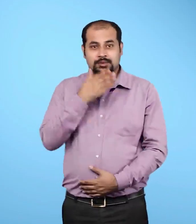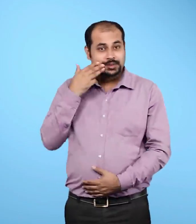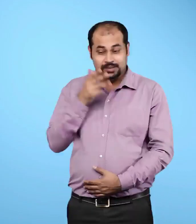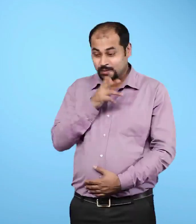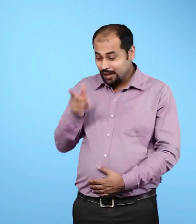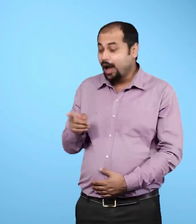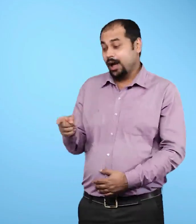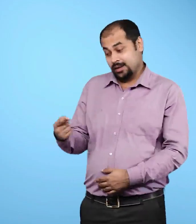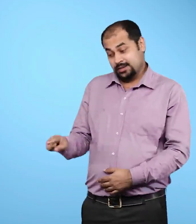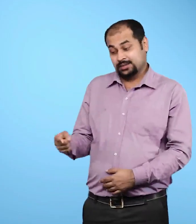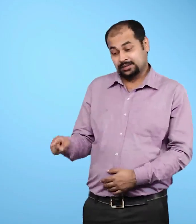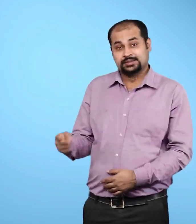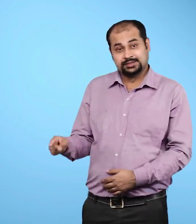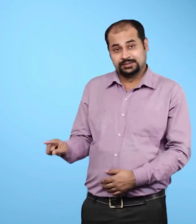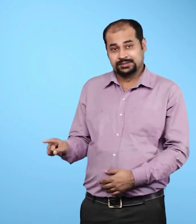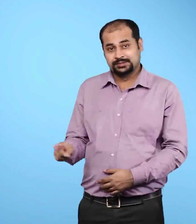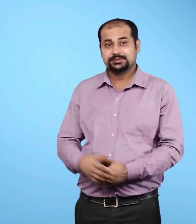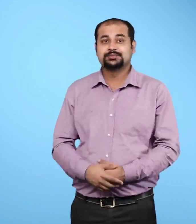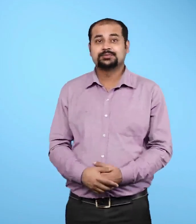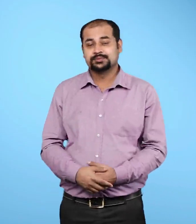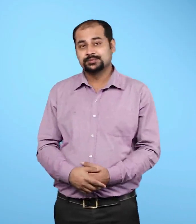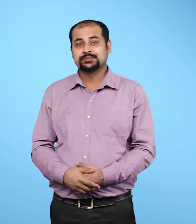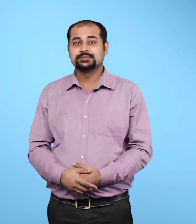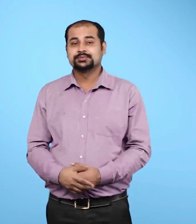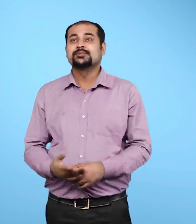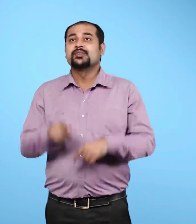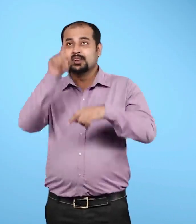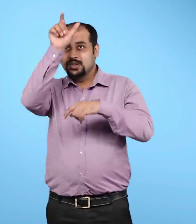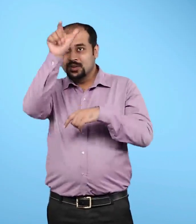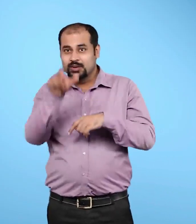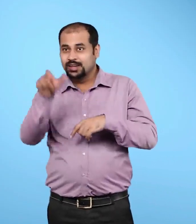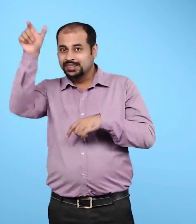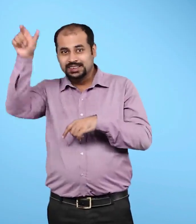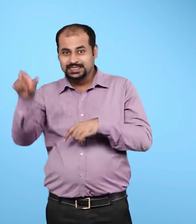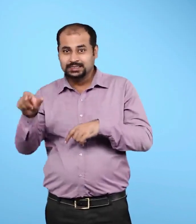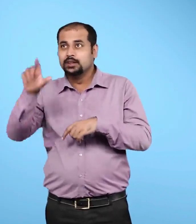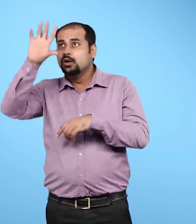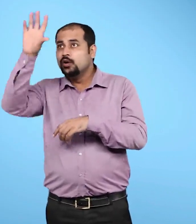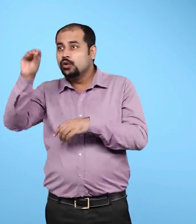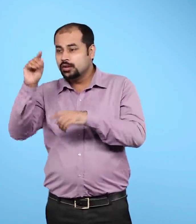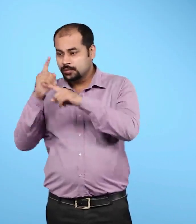Cat 2 is responding, right. Now add them.